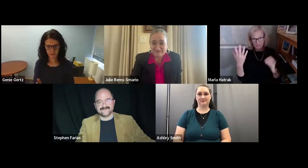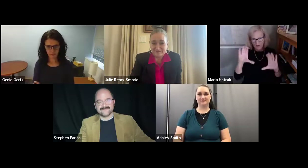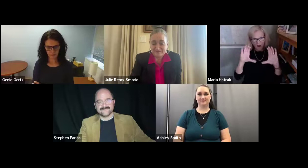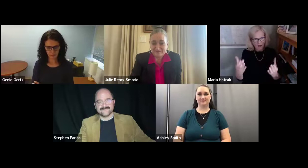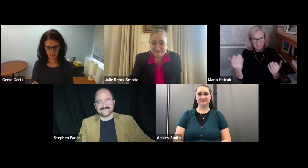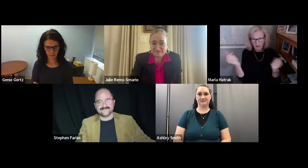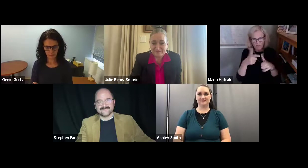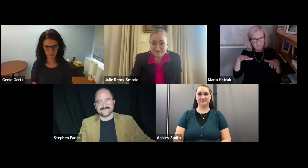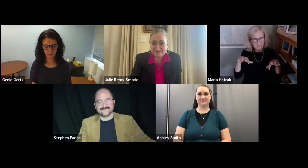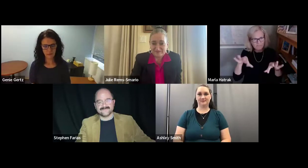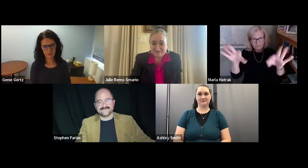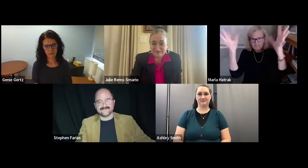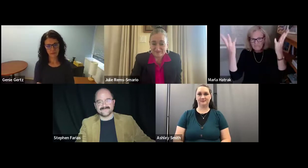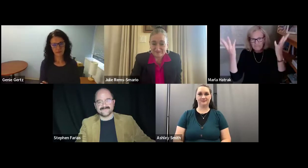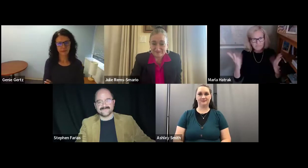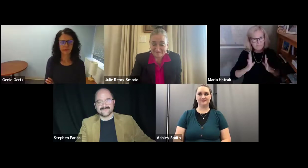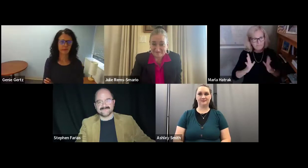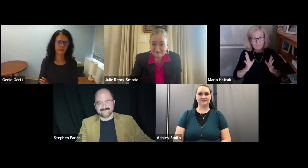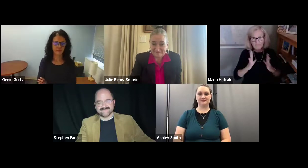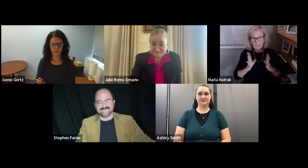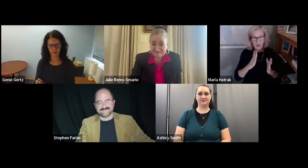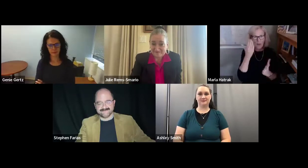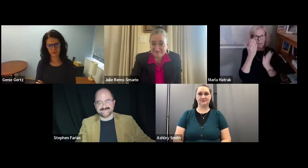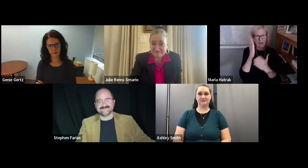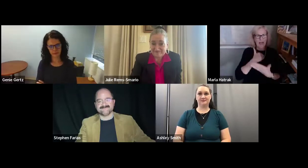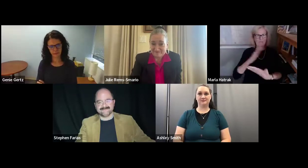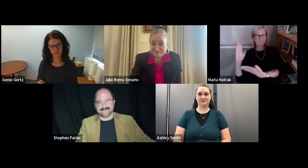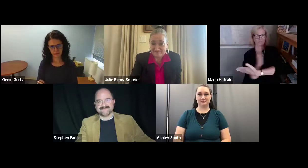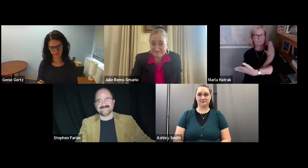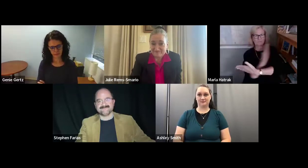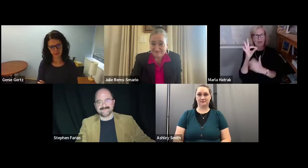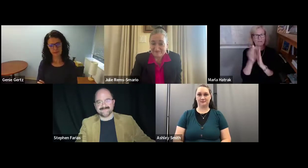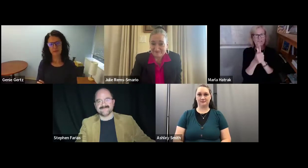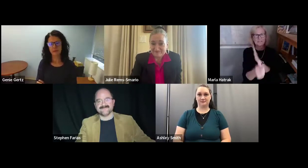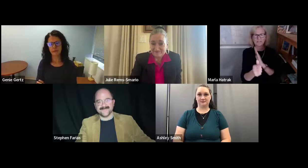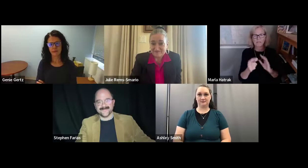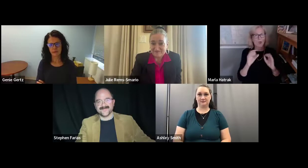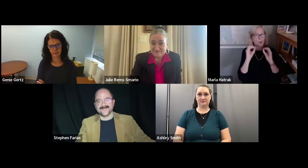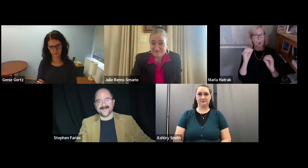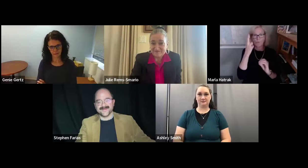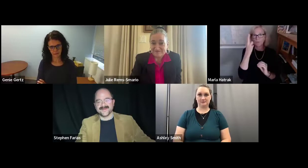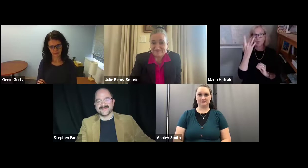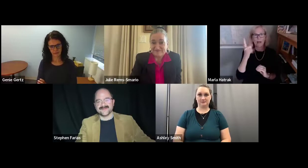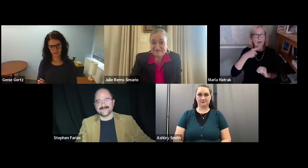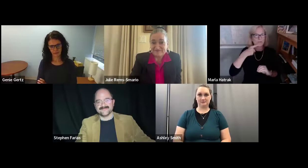will. But as far as teaching and learning language, that was never an issue because, again, if you're looking at that broad spectrum